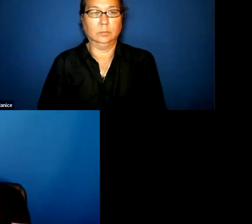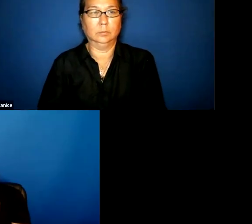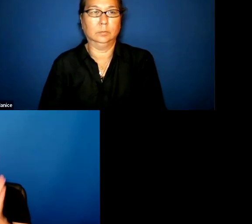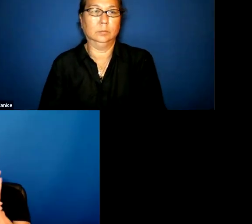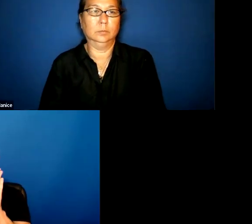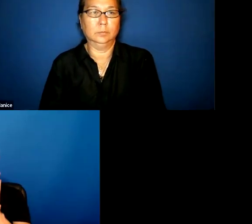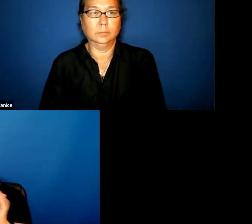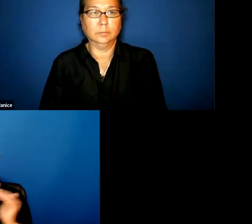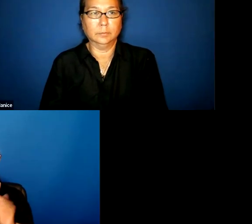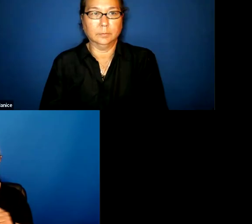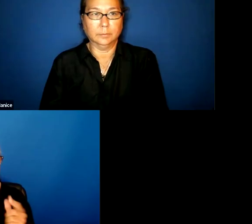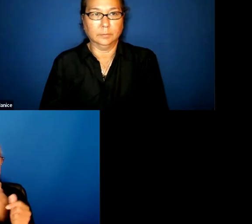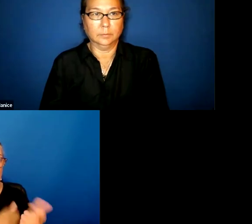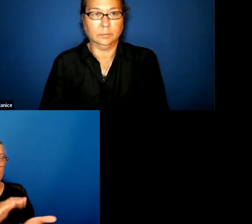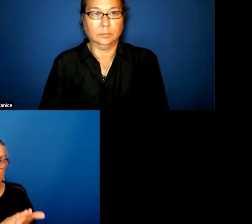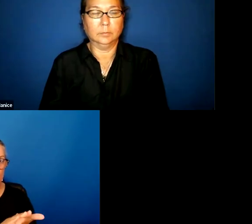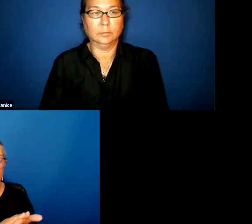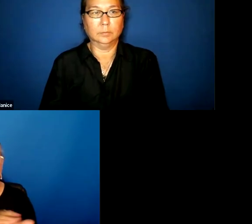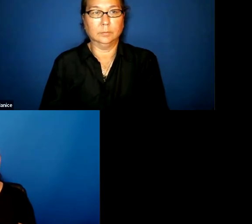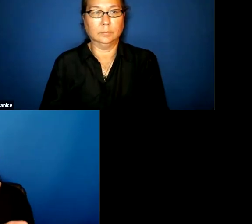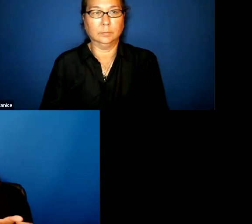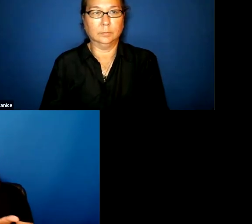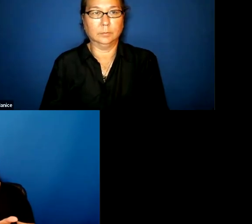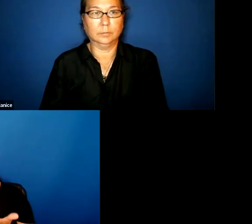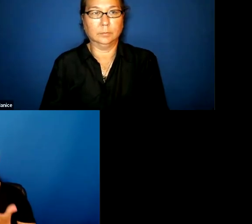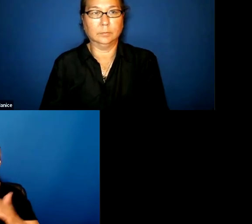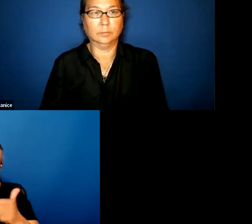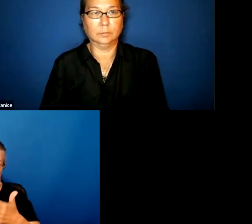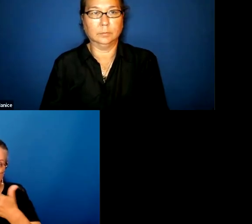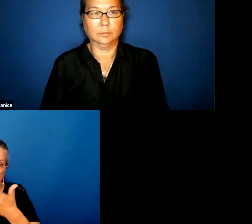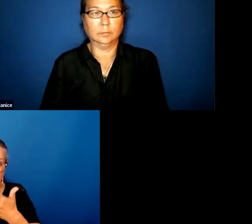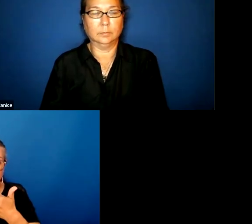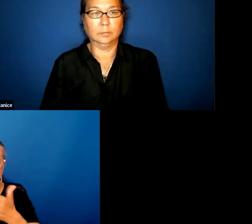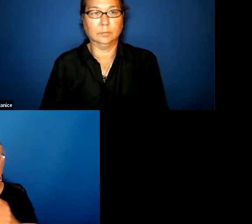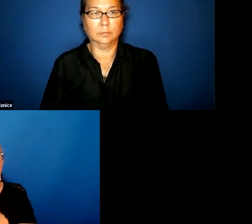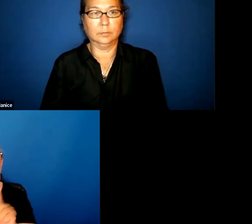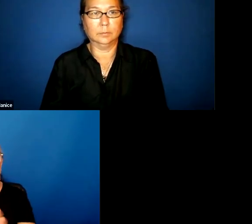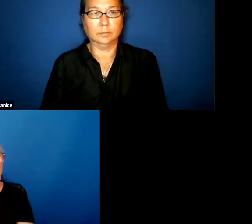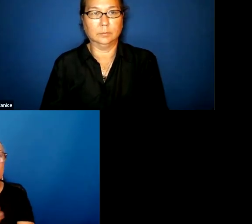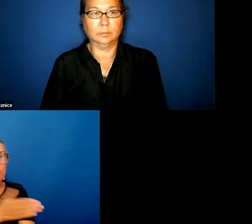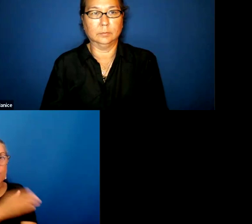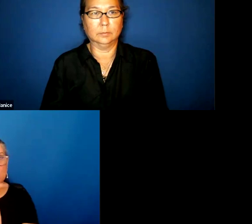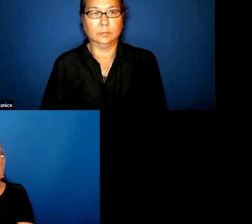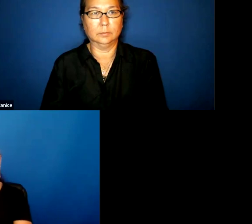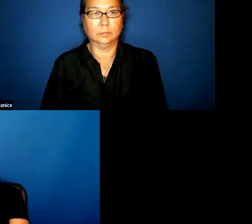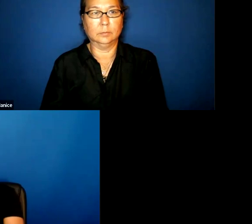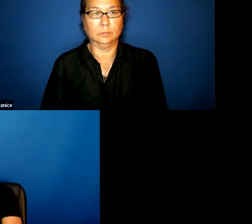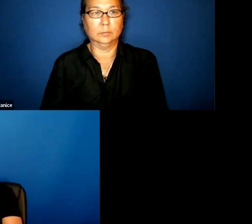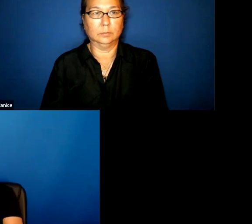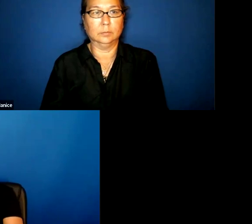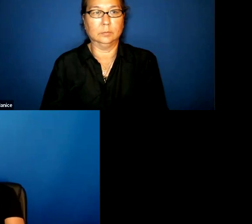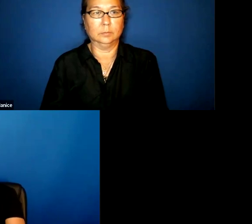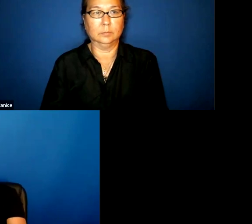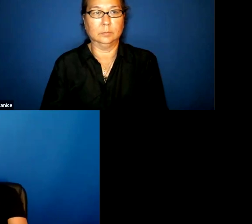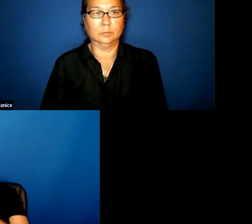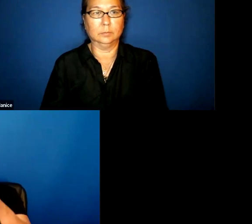schools. So that has also been kind of something that was different than before the policy existed. So because you wouldn't know who